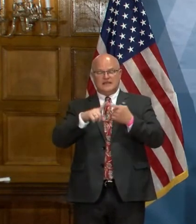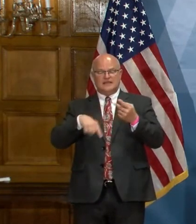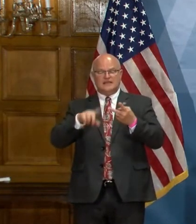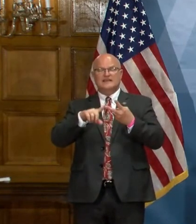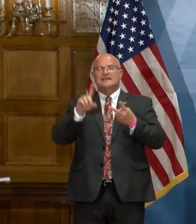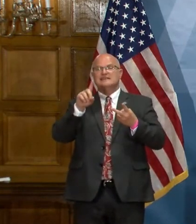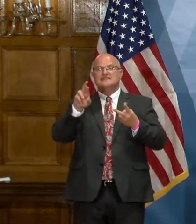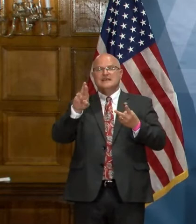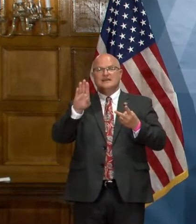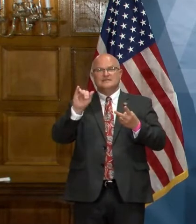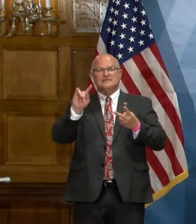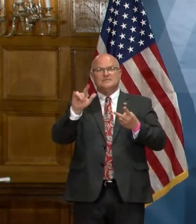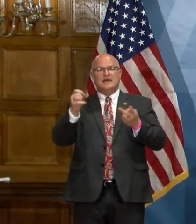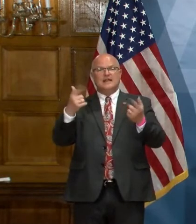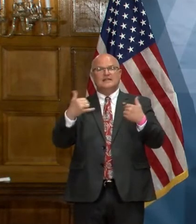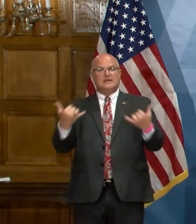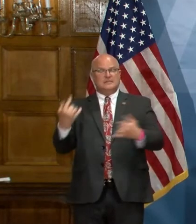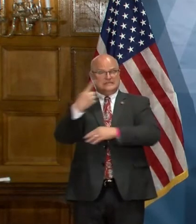today.